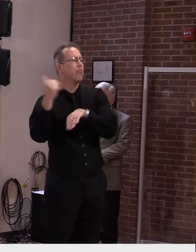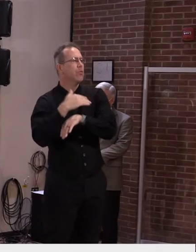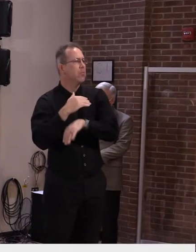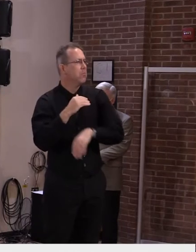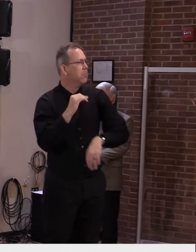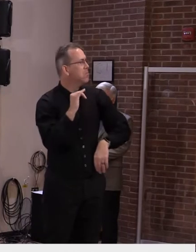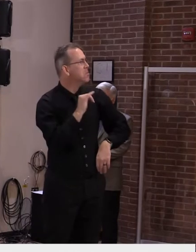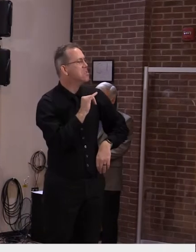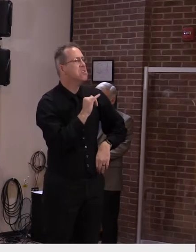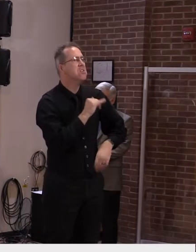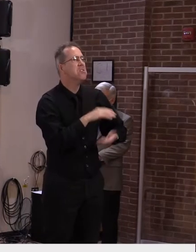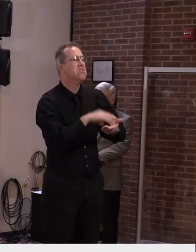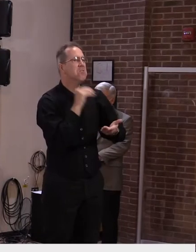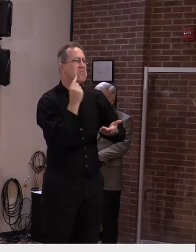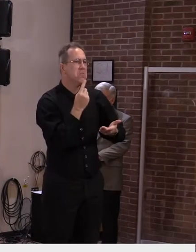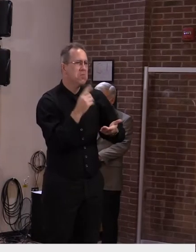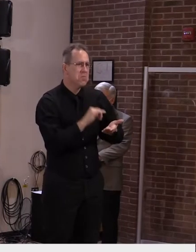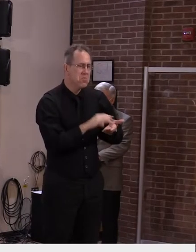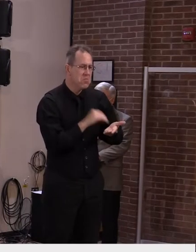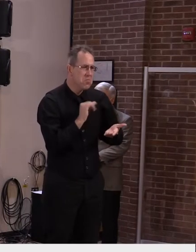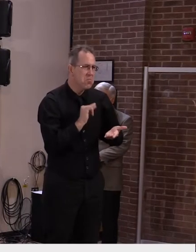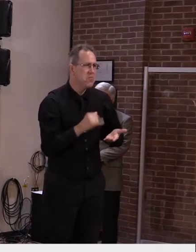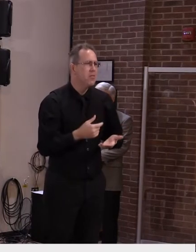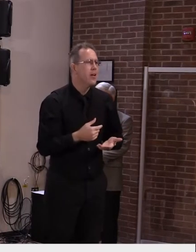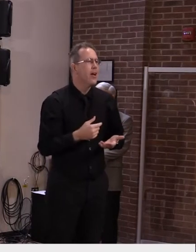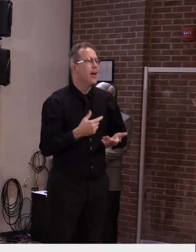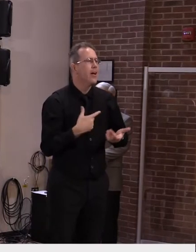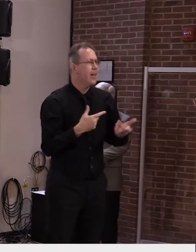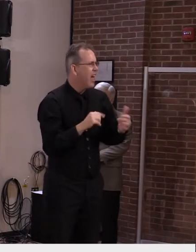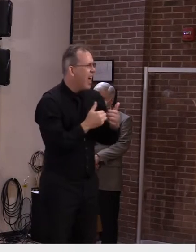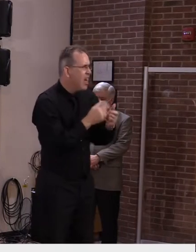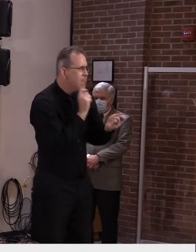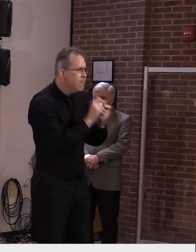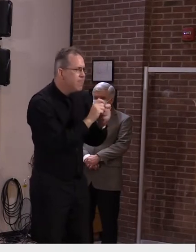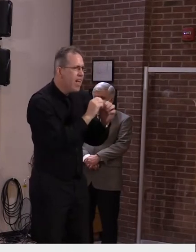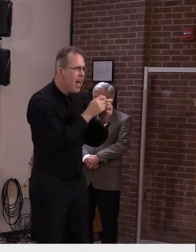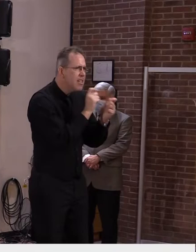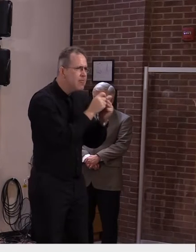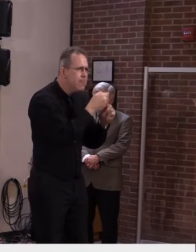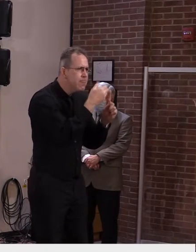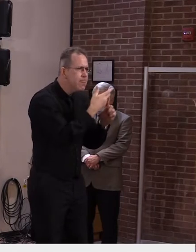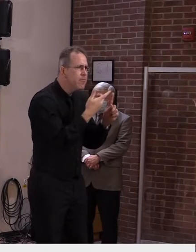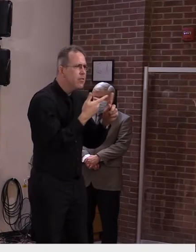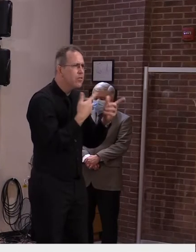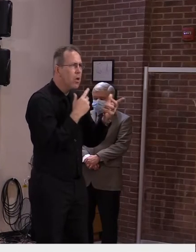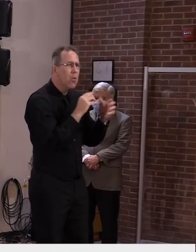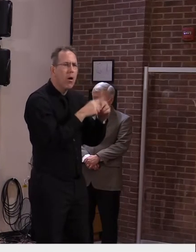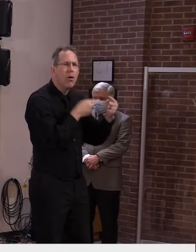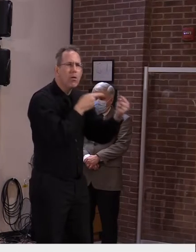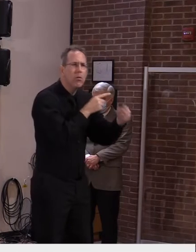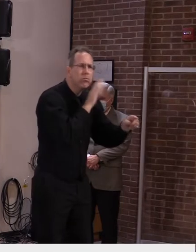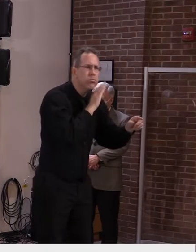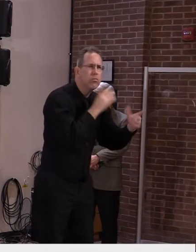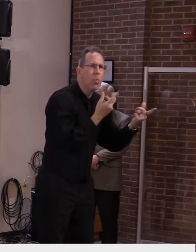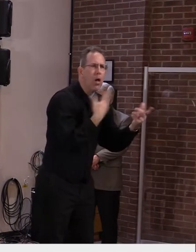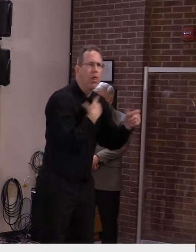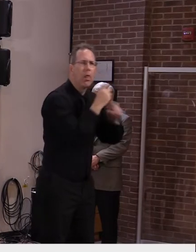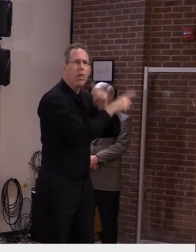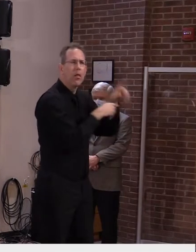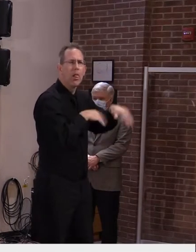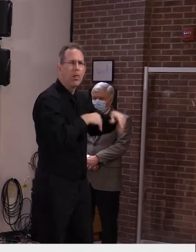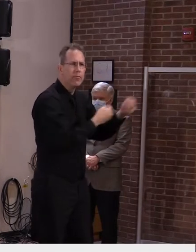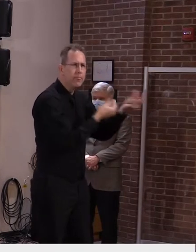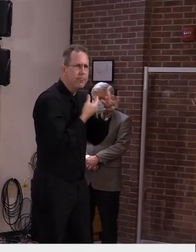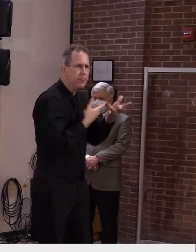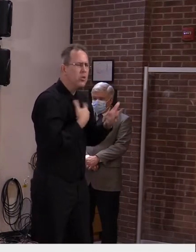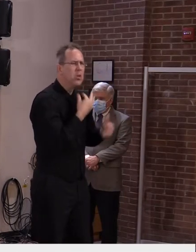some obstacles in the way, but that's where we're heading, and hopefully we'll have some news on that in the days